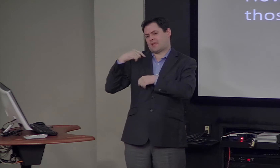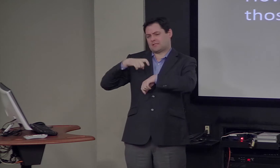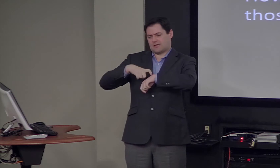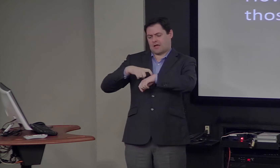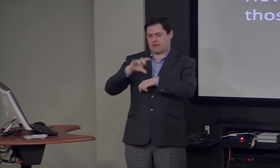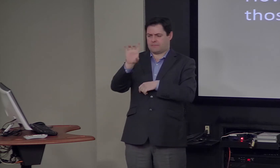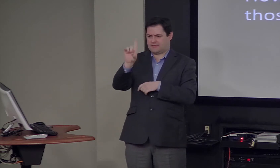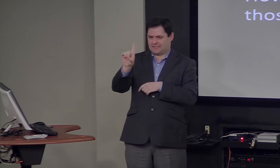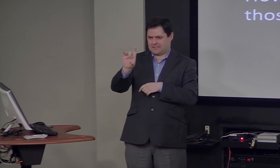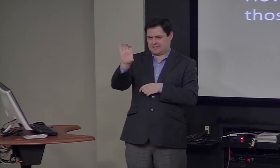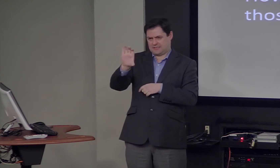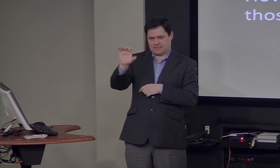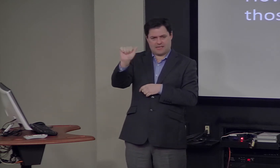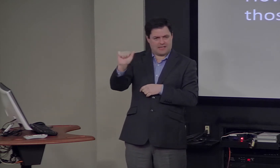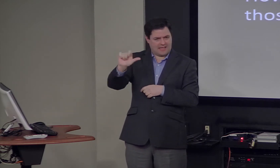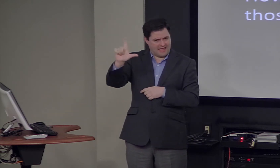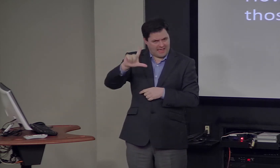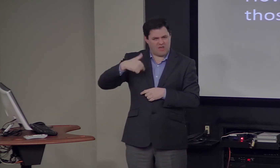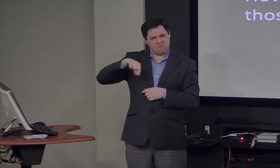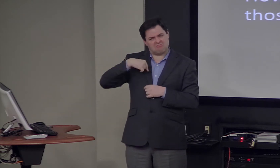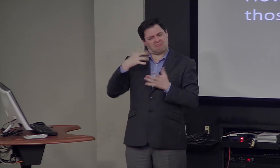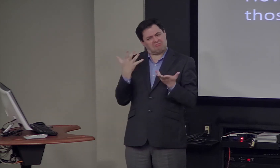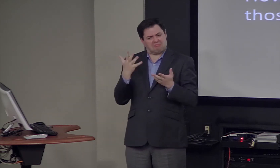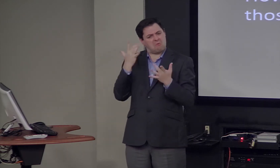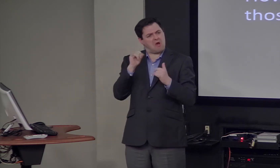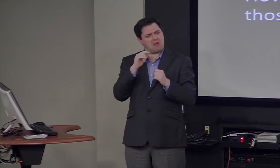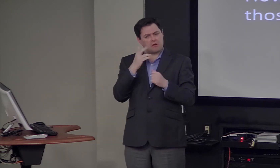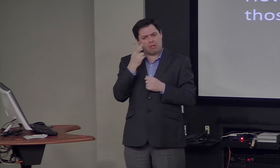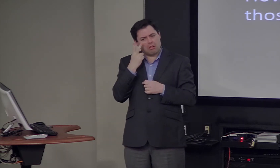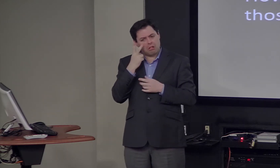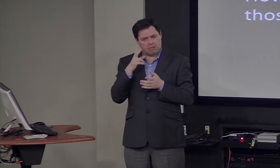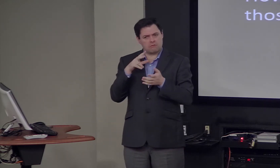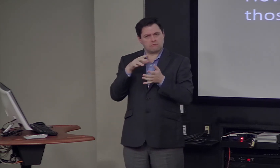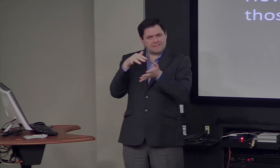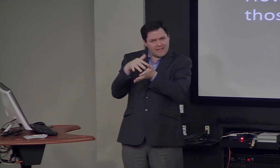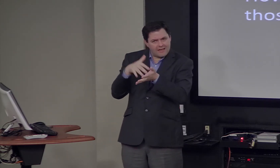kind of benchmark, some kind of way to study that. At DCLA, we